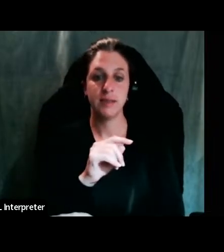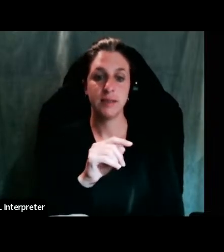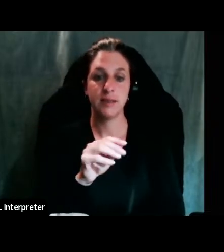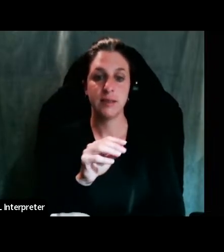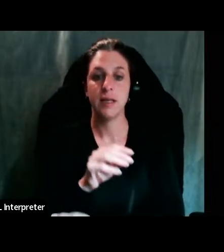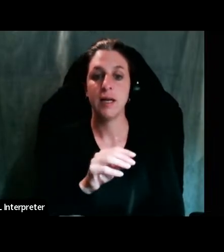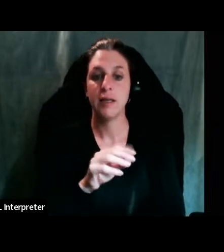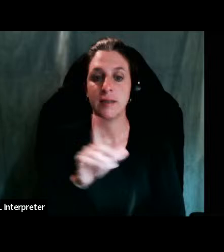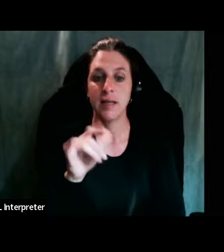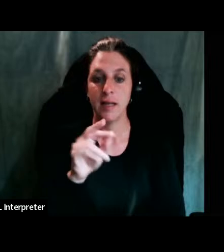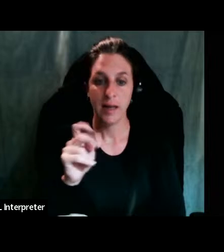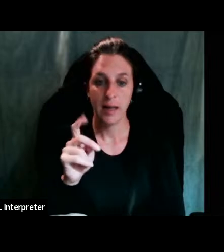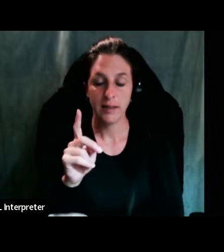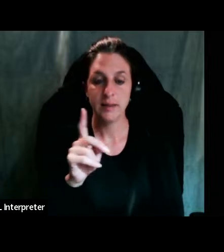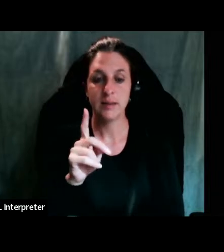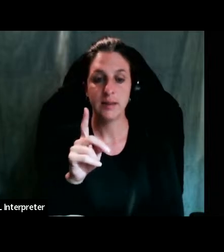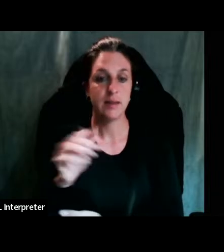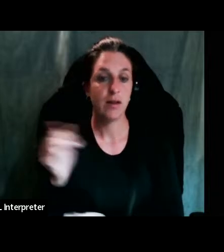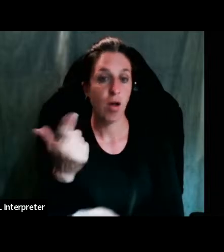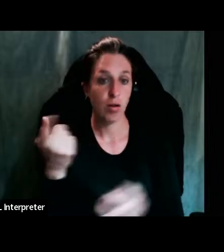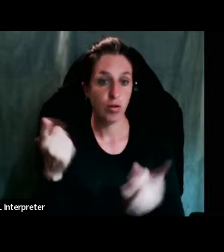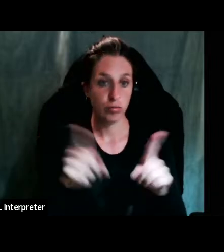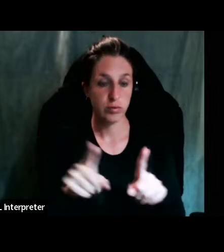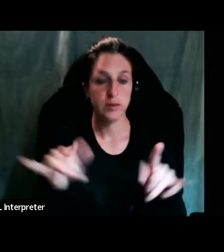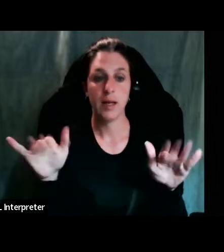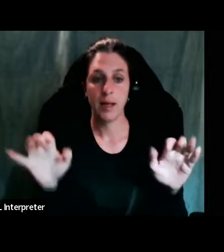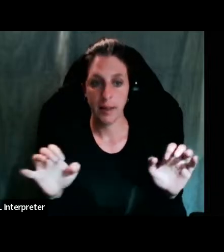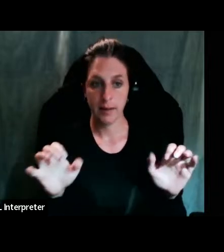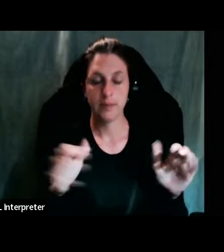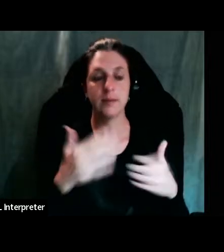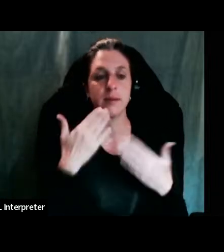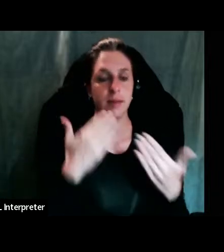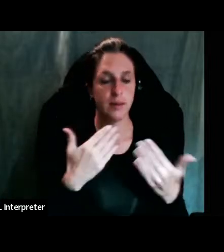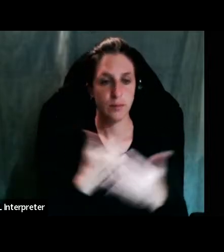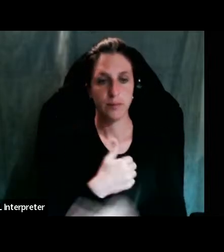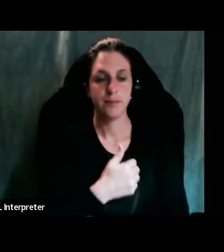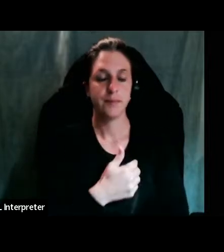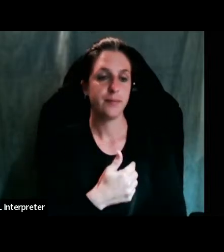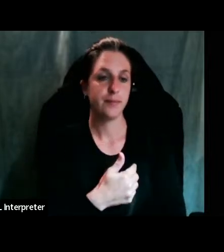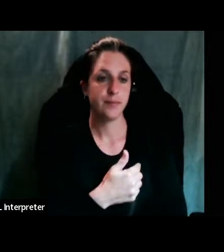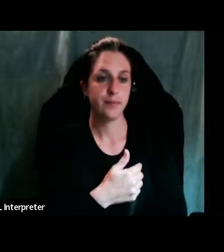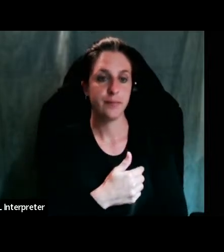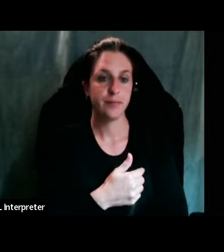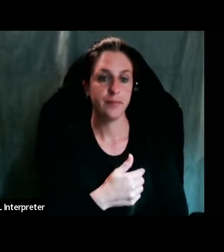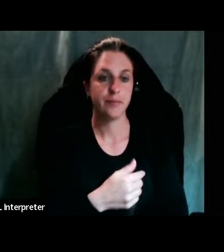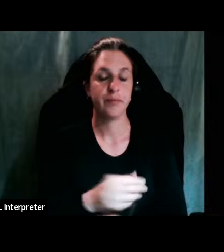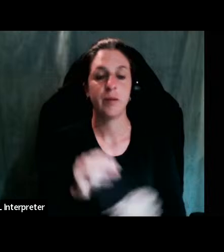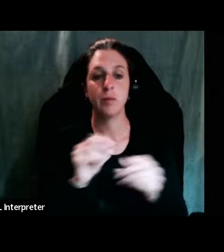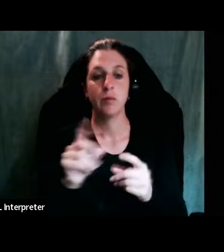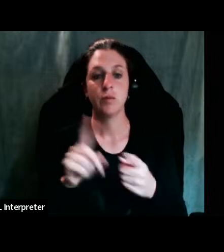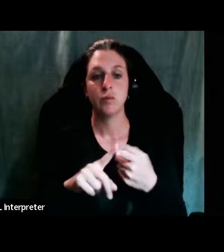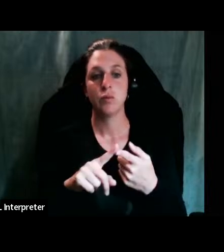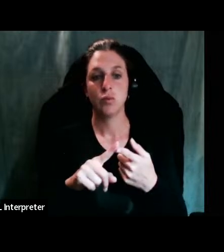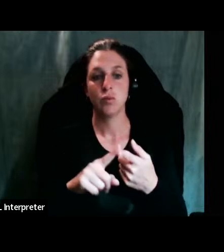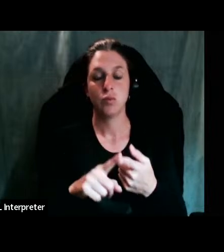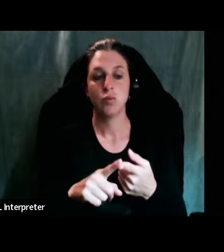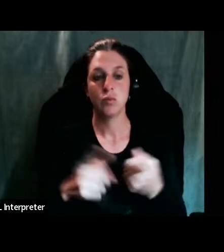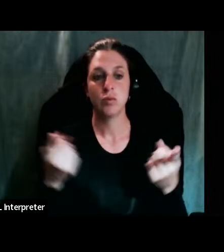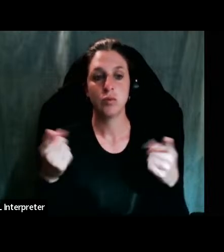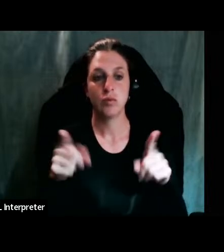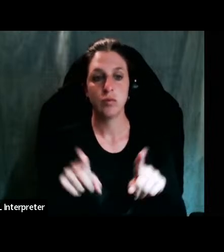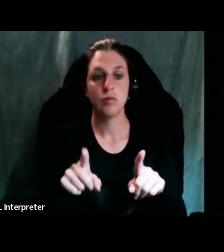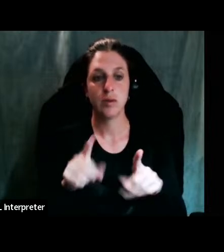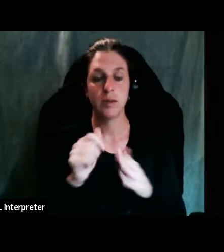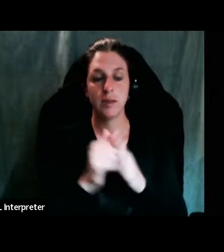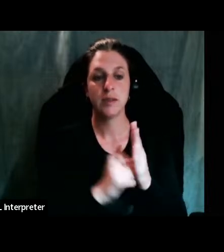Land. All in favor? Aye. Thank you. Okay, we'll move on to the consent agenda. We're moving on to